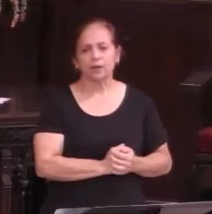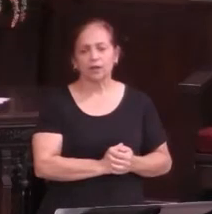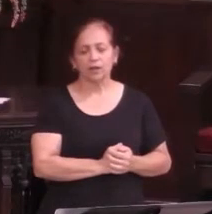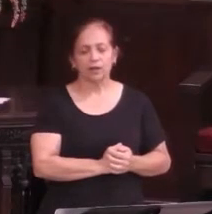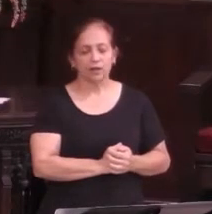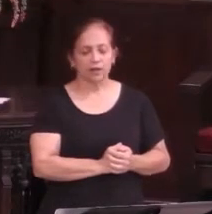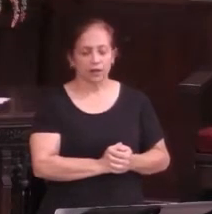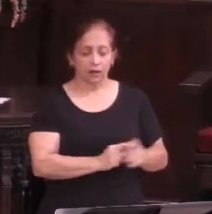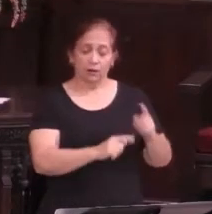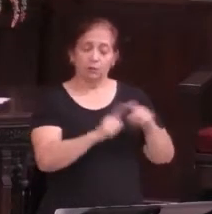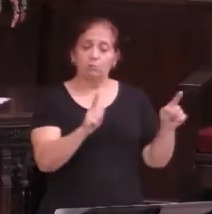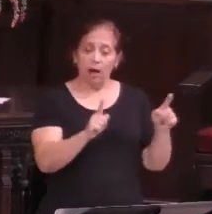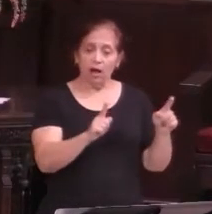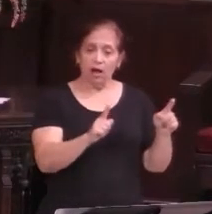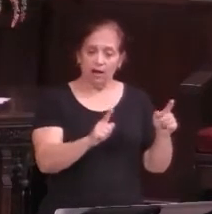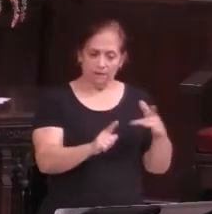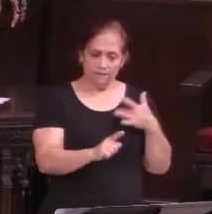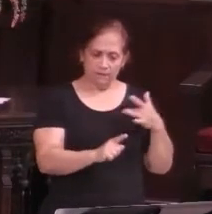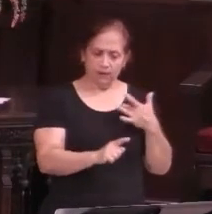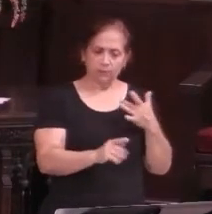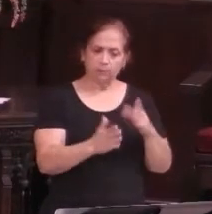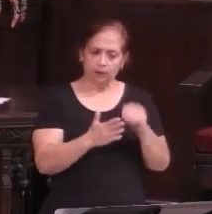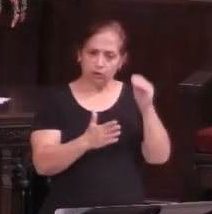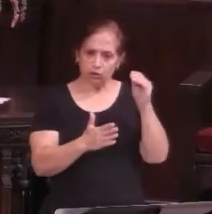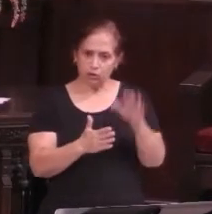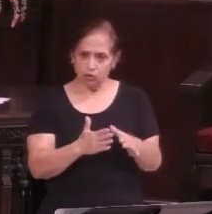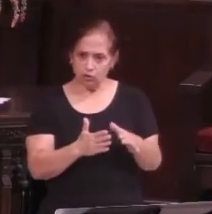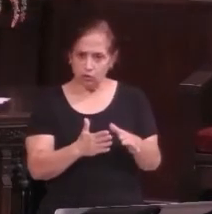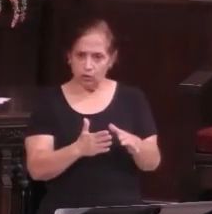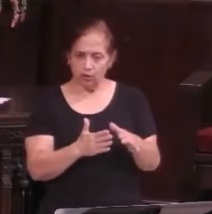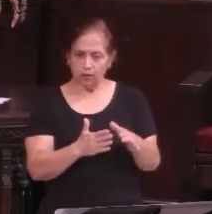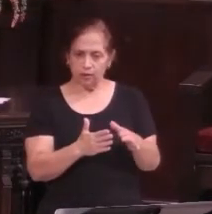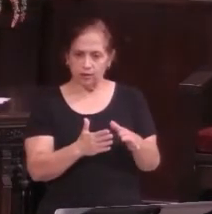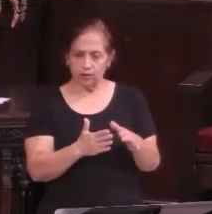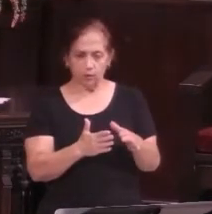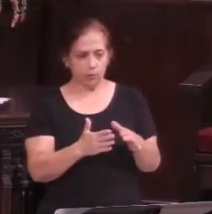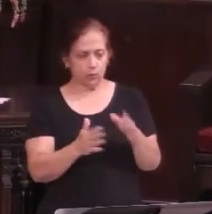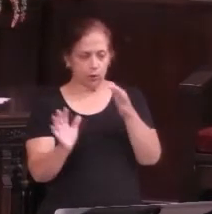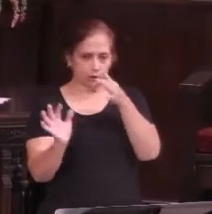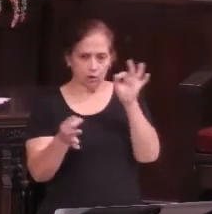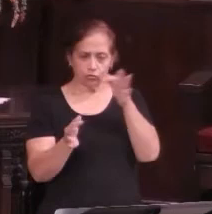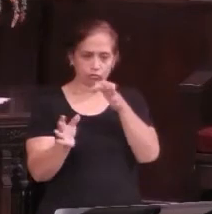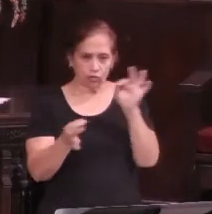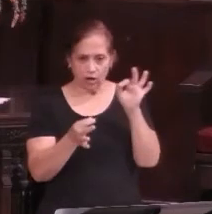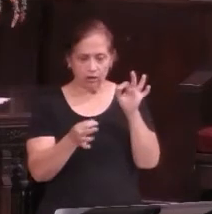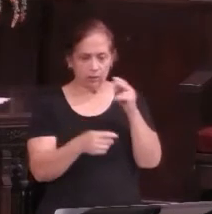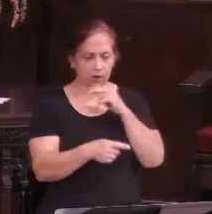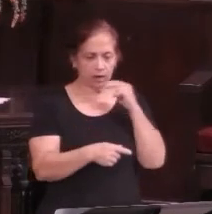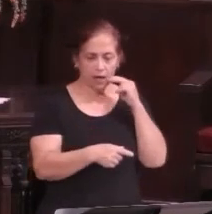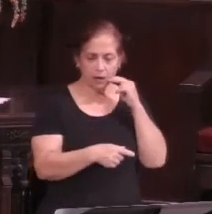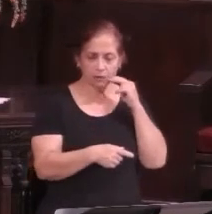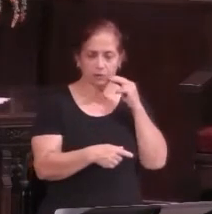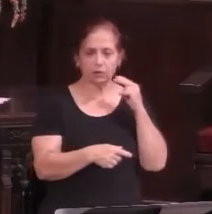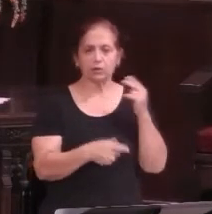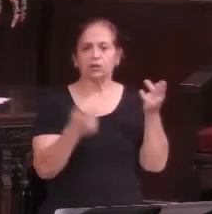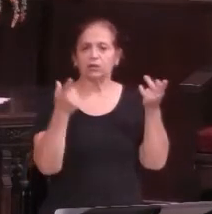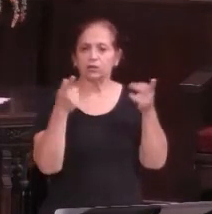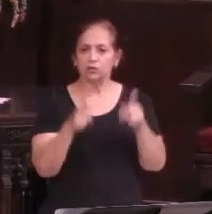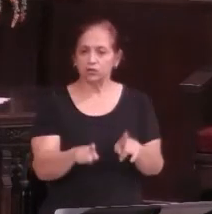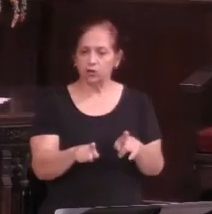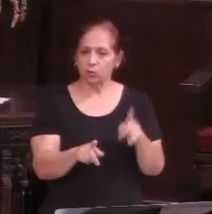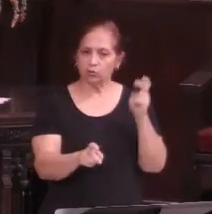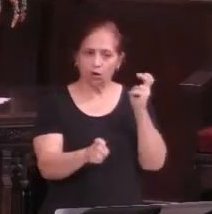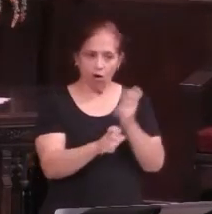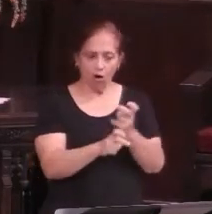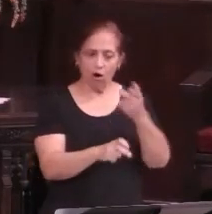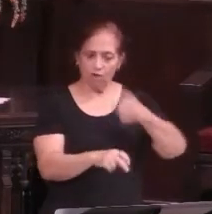this interview, "But I found that my students were getting far too distracted by the nouns. So it was